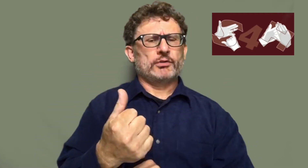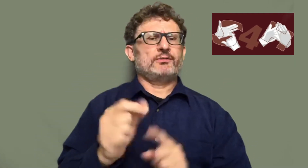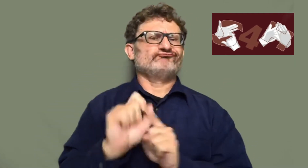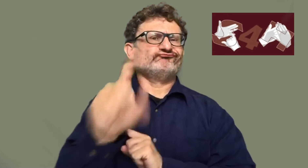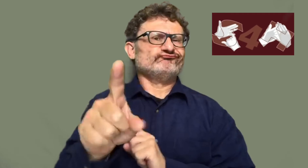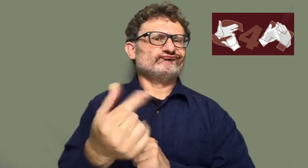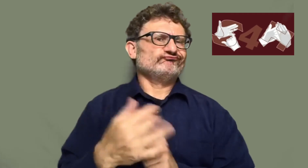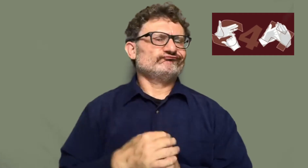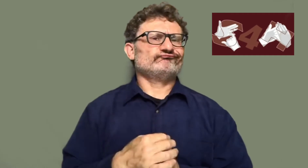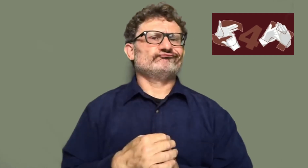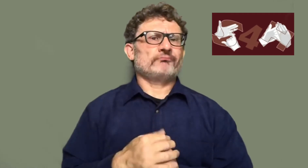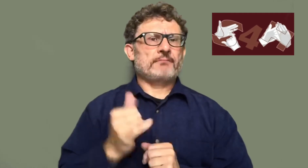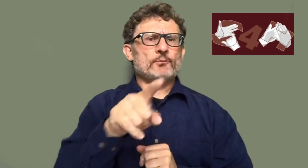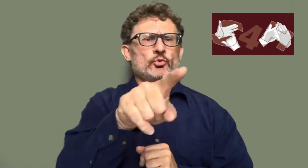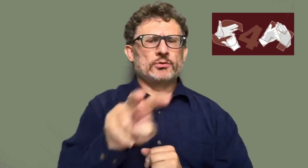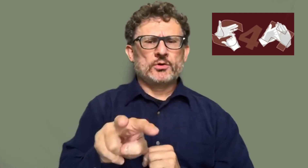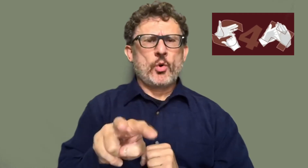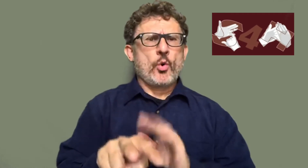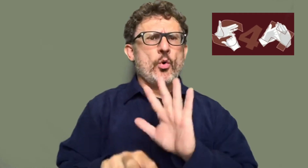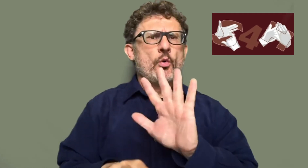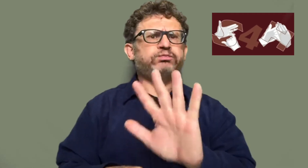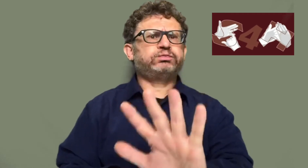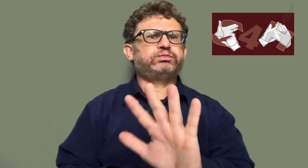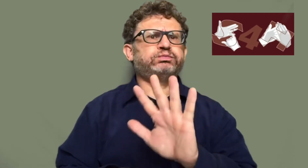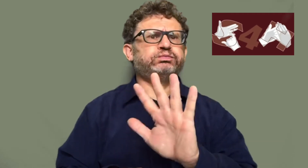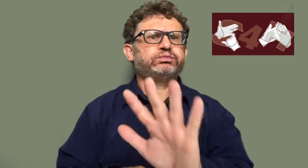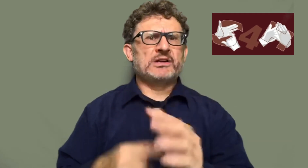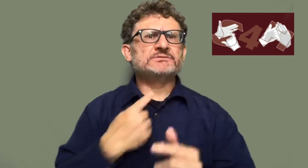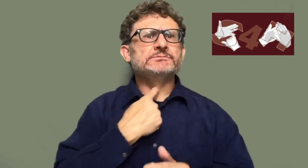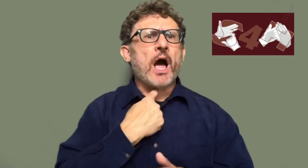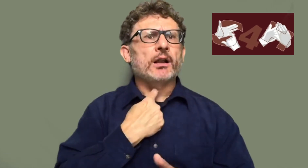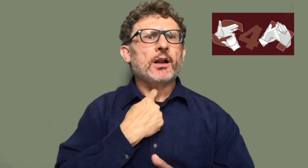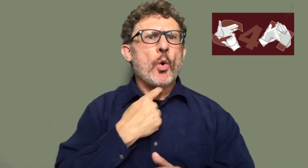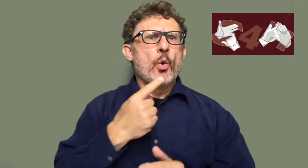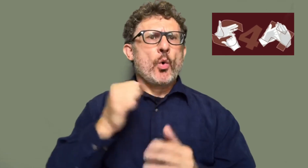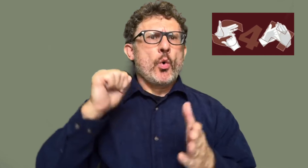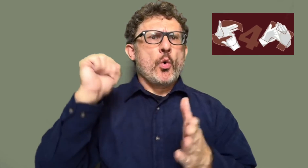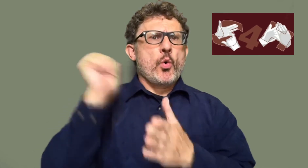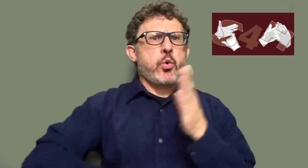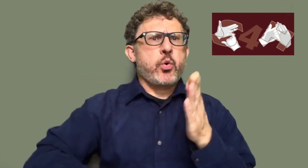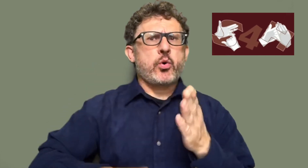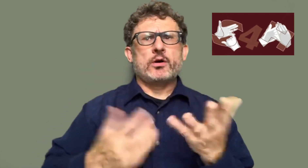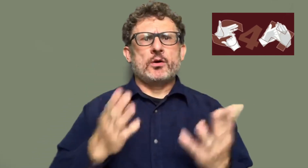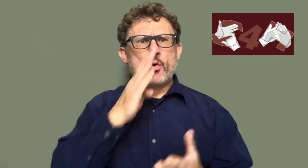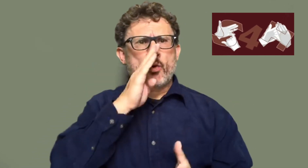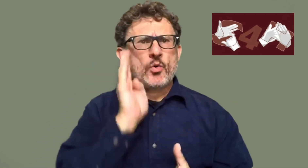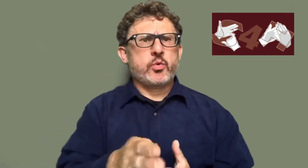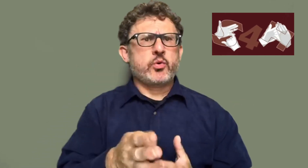So I will type something out and think it's okay before I send it off. But then it's received by the hearing person, and the hearing person reads it and